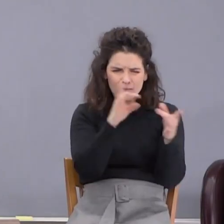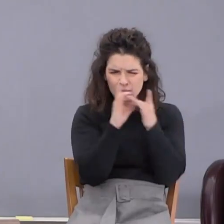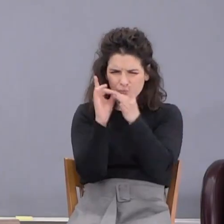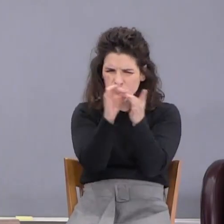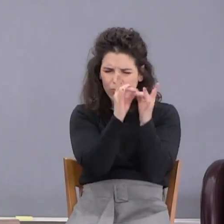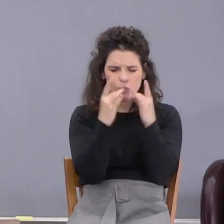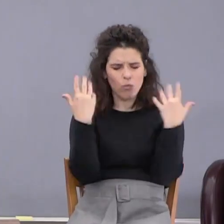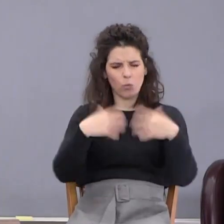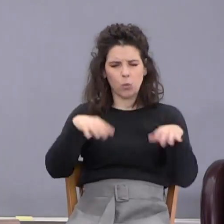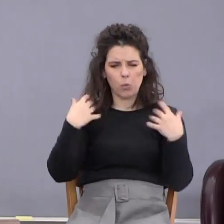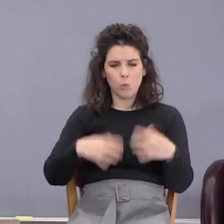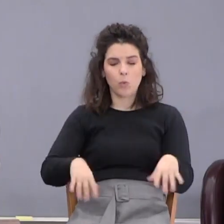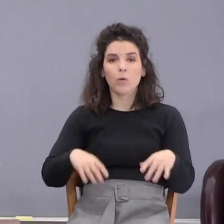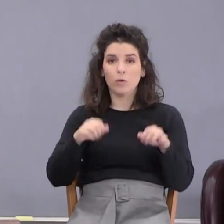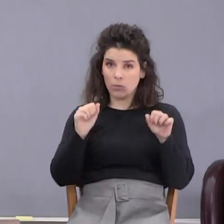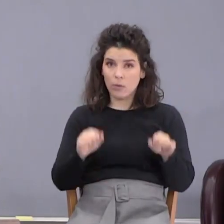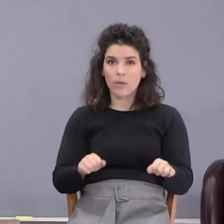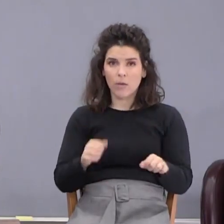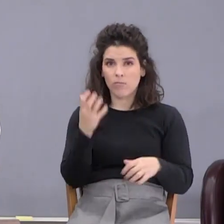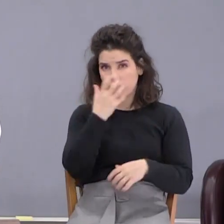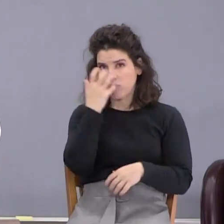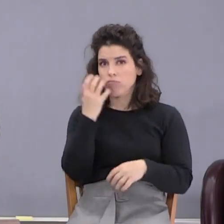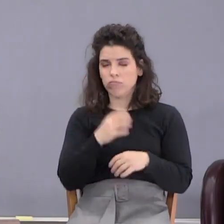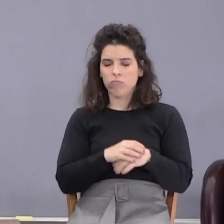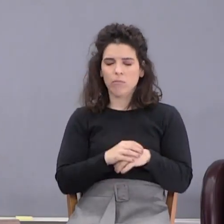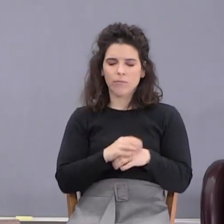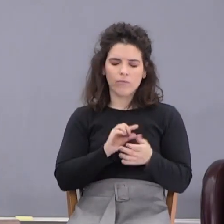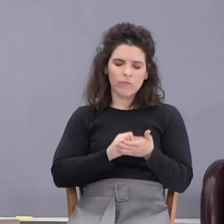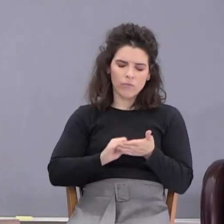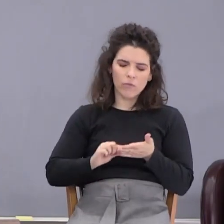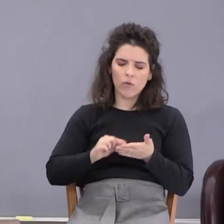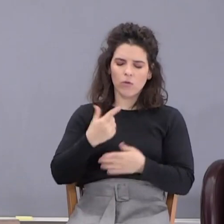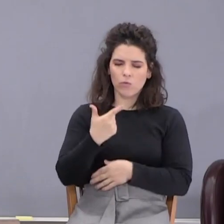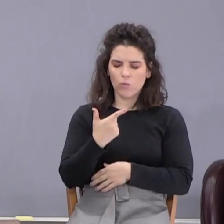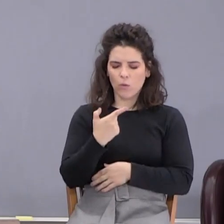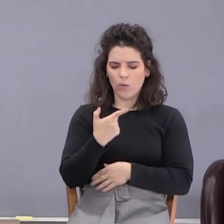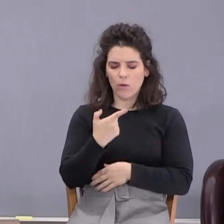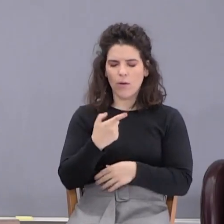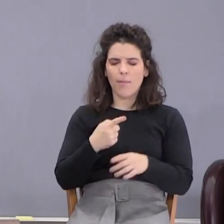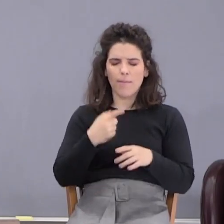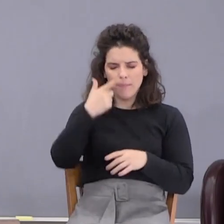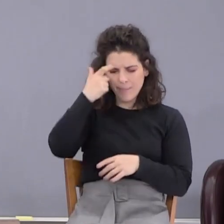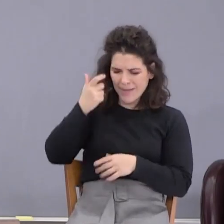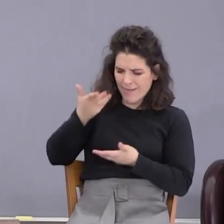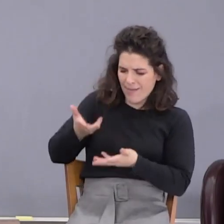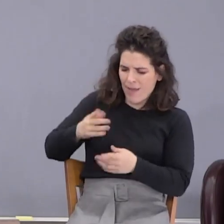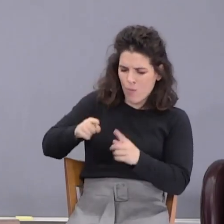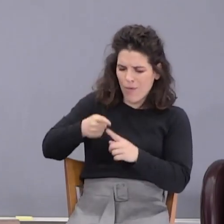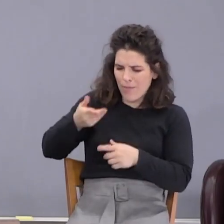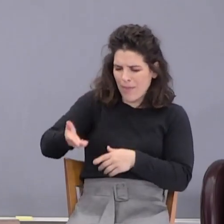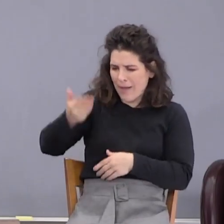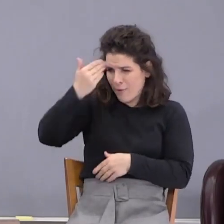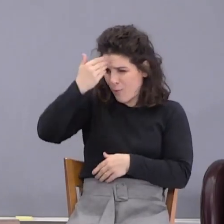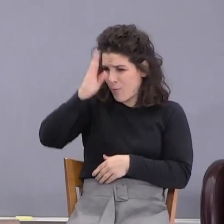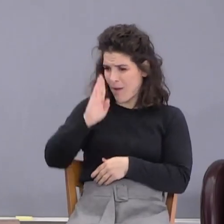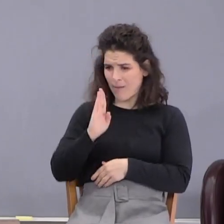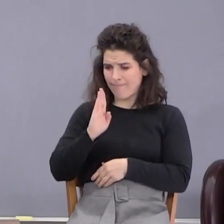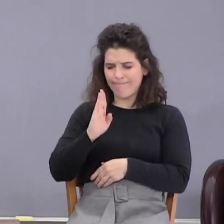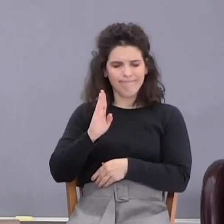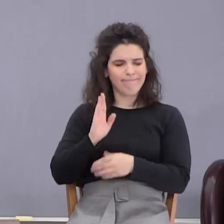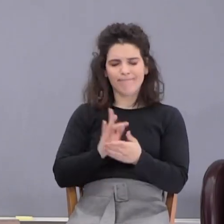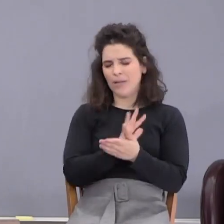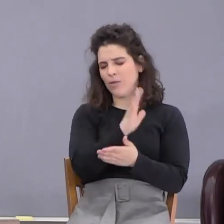said, verse 21, because that, when they knew God, they glorified